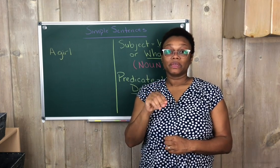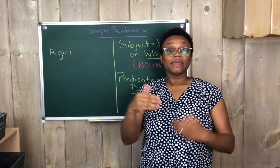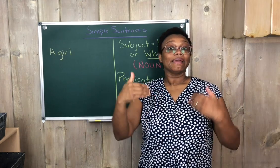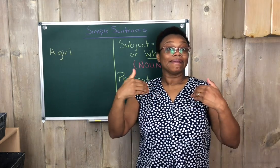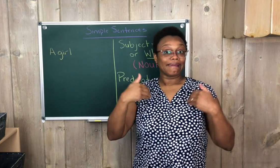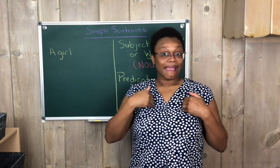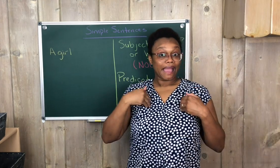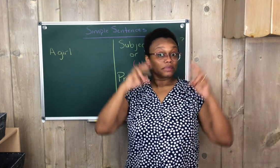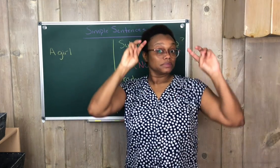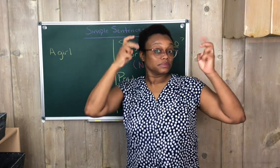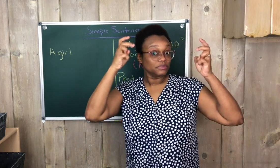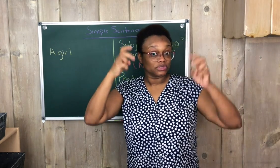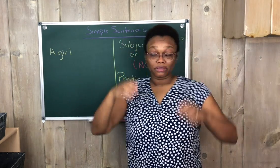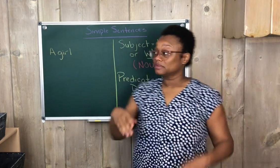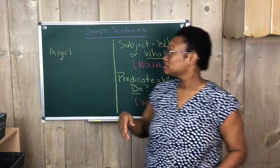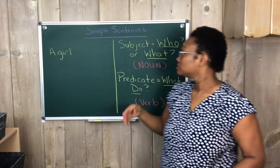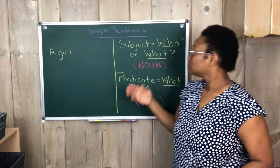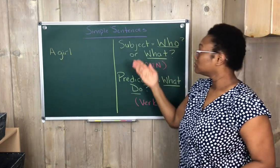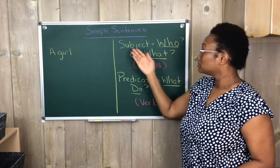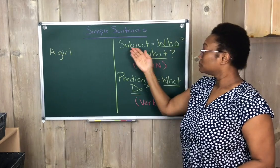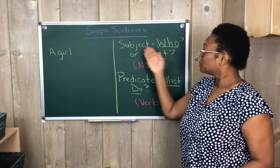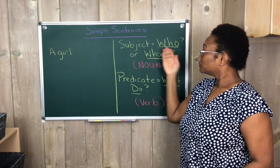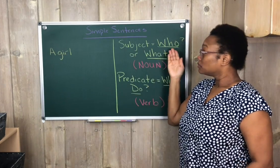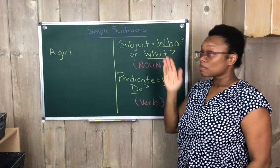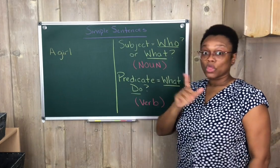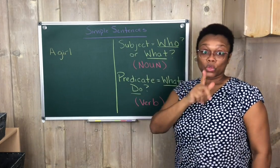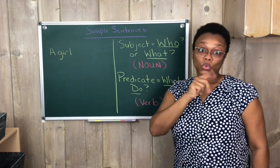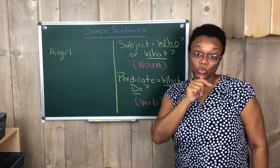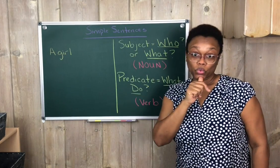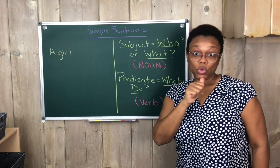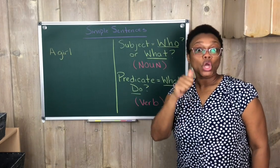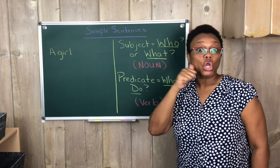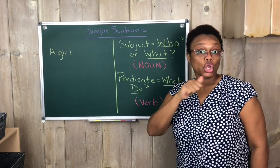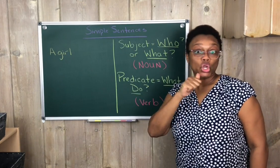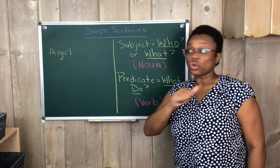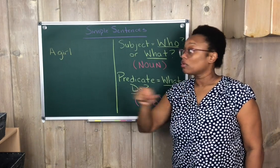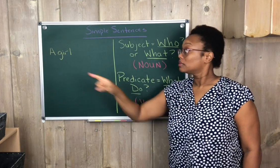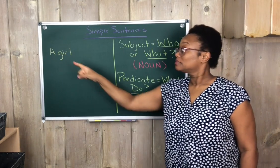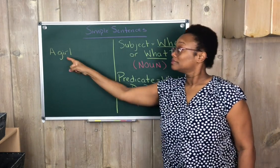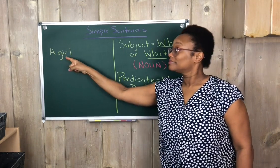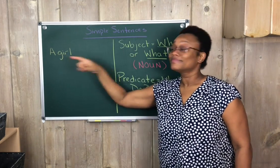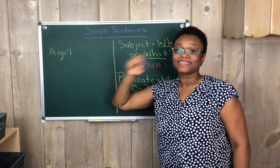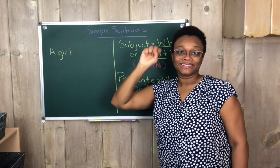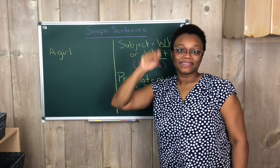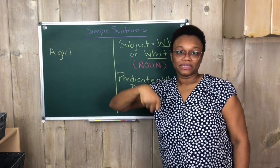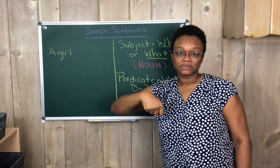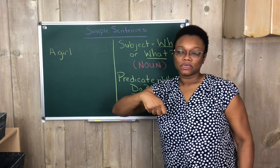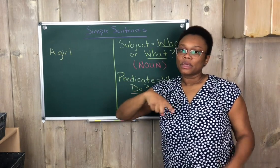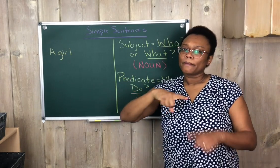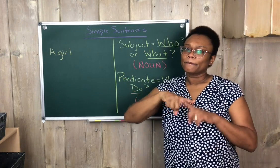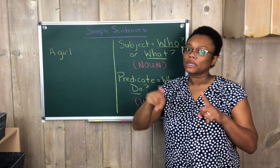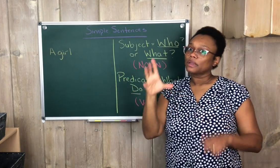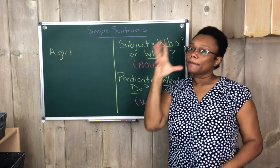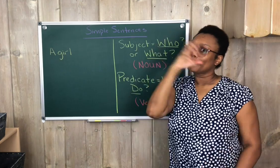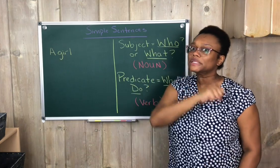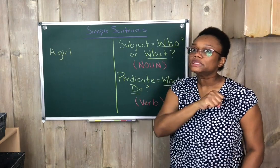No, it's not. It has the subject, the who, a girl, but